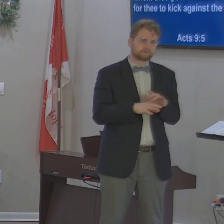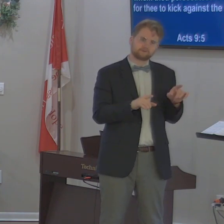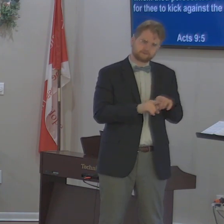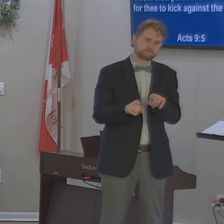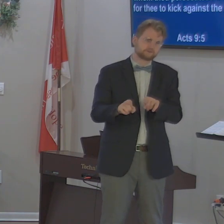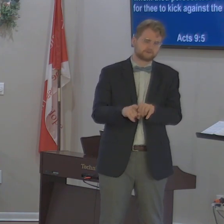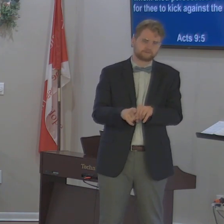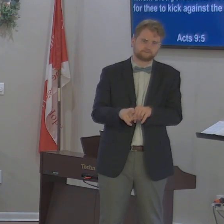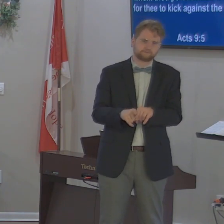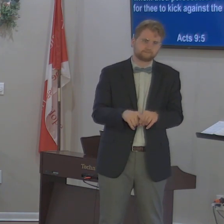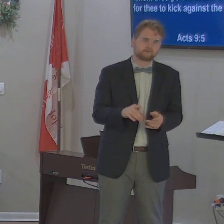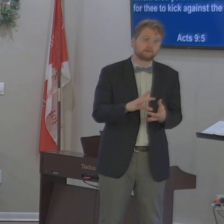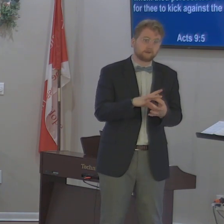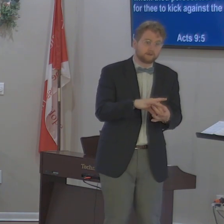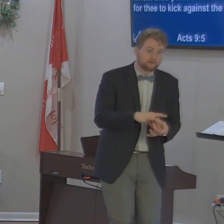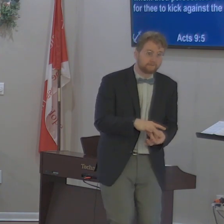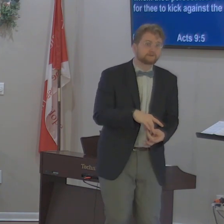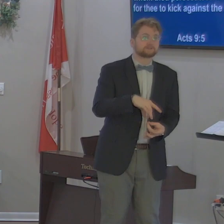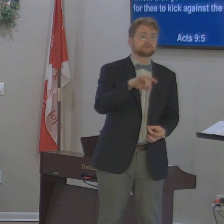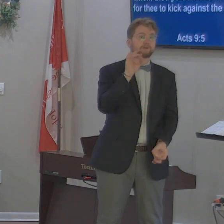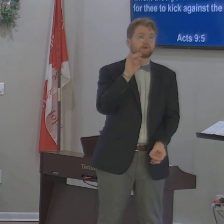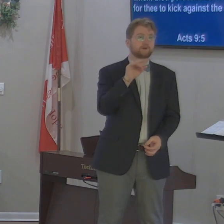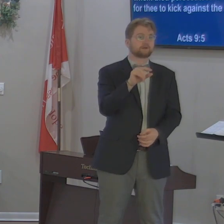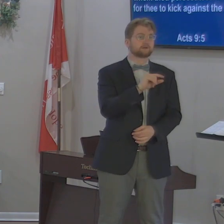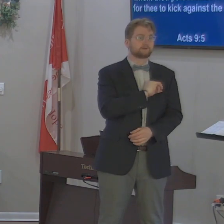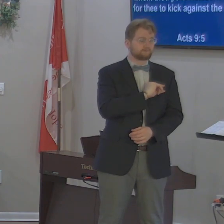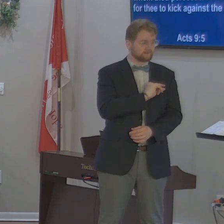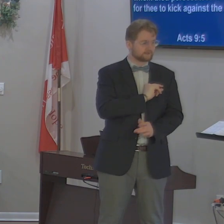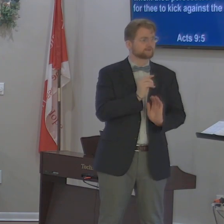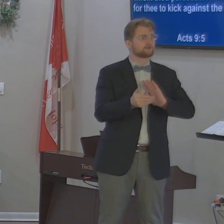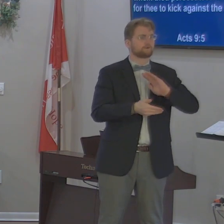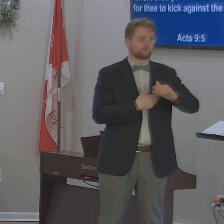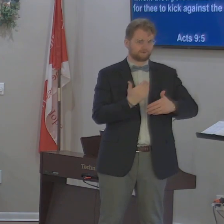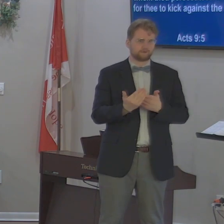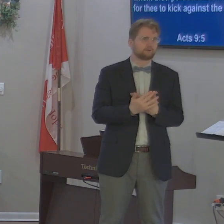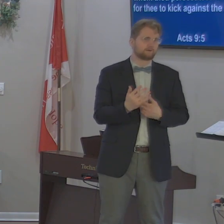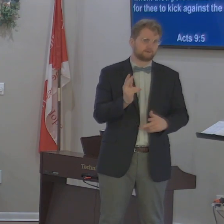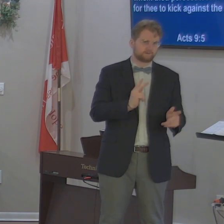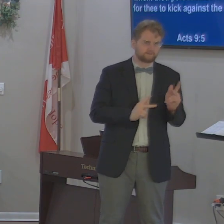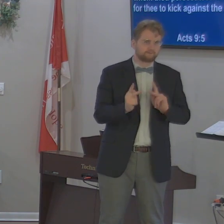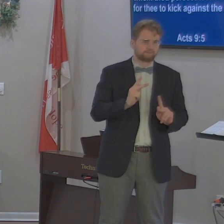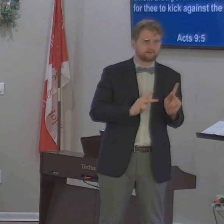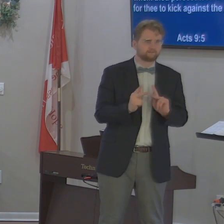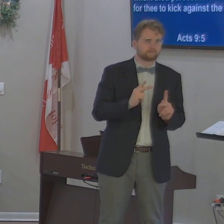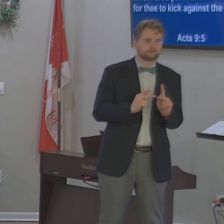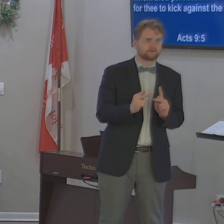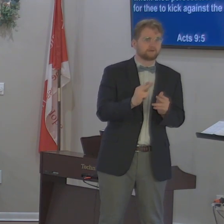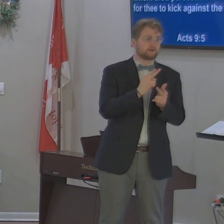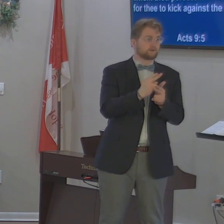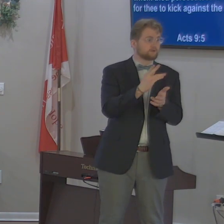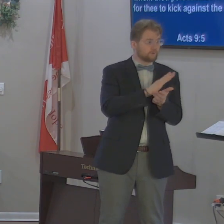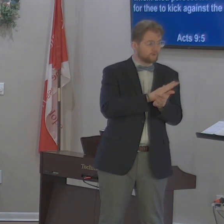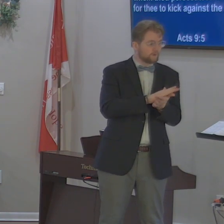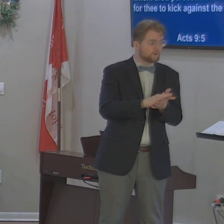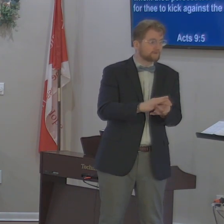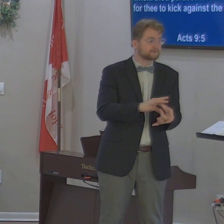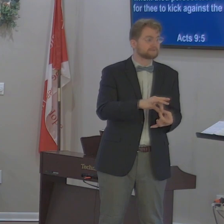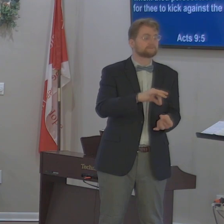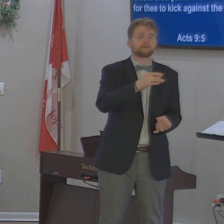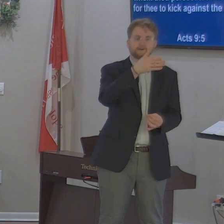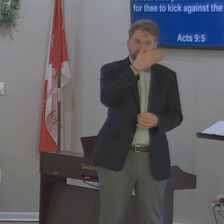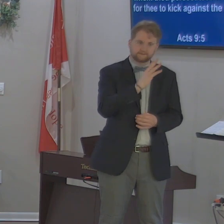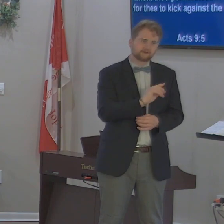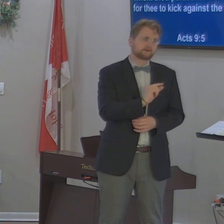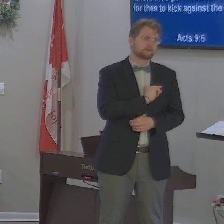Now listen, the Spirit convicts all people. Now, I want to say that again. The Holy Spirit of God convicts